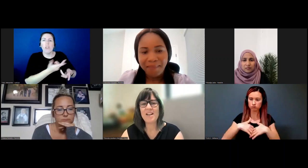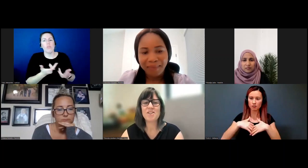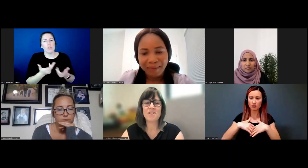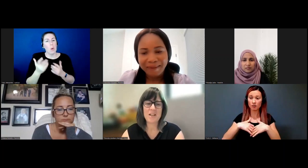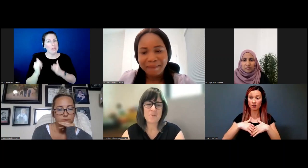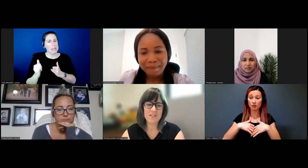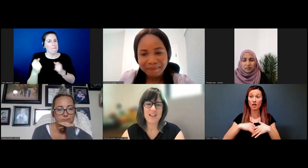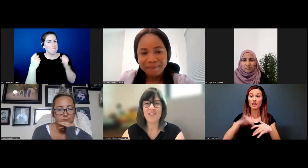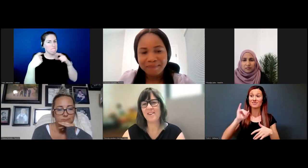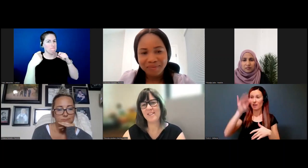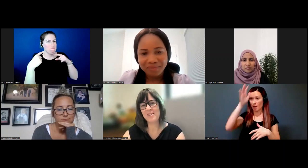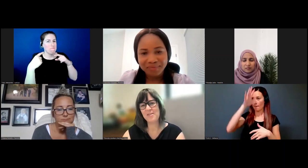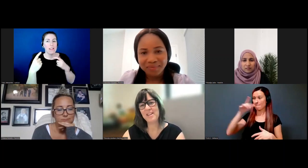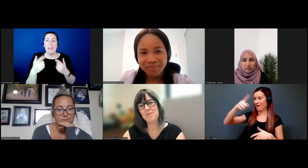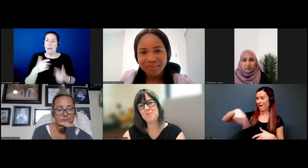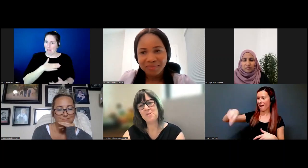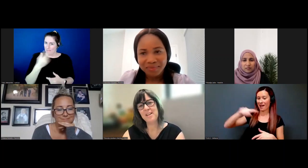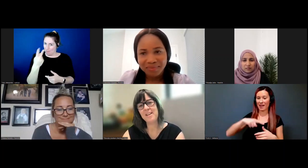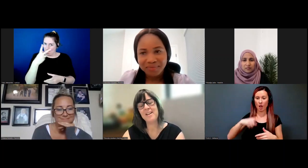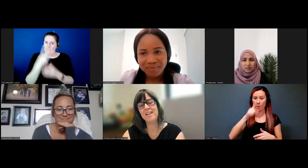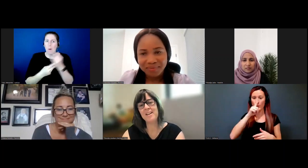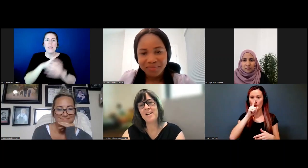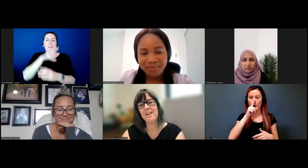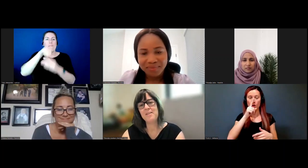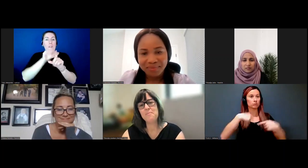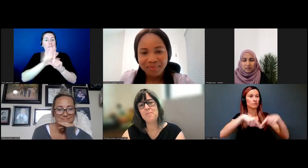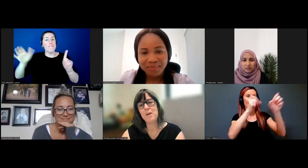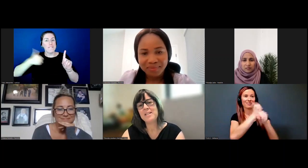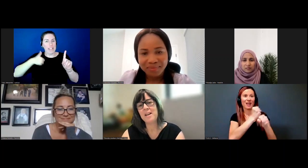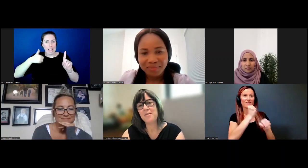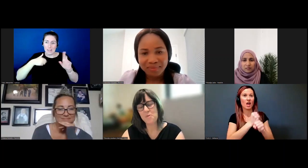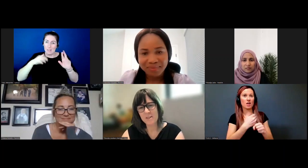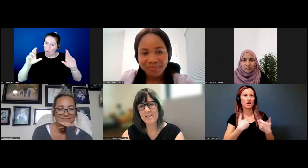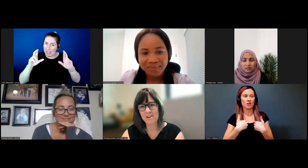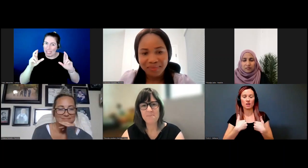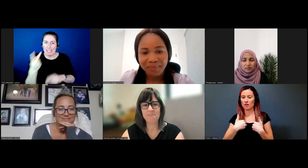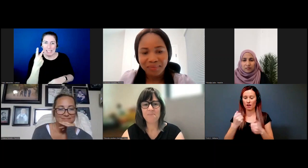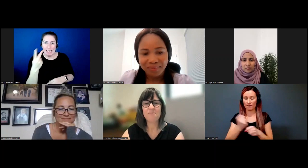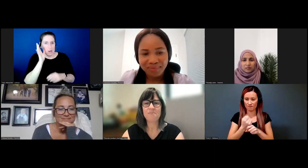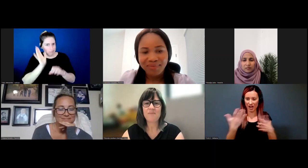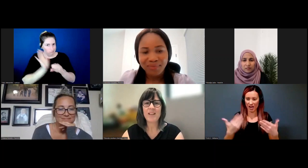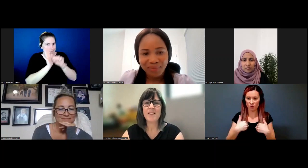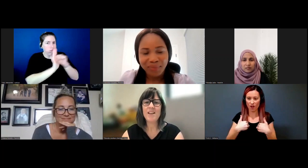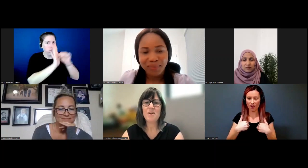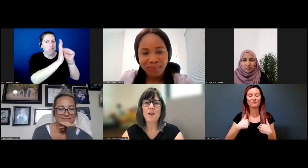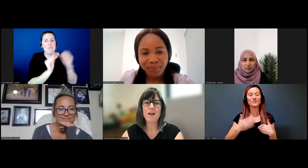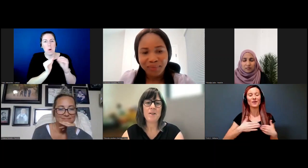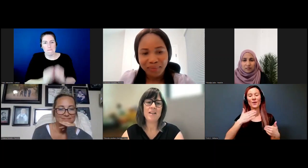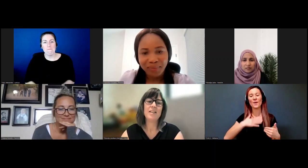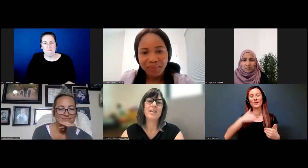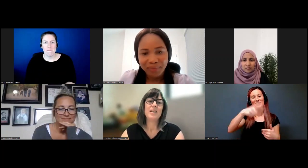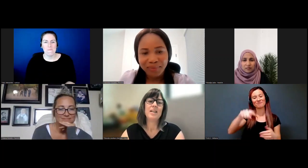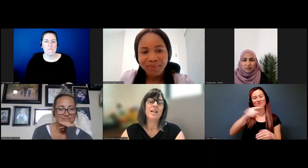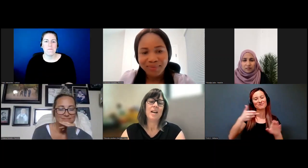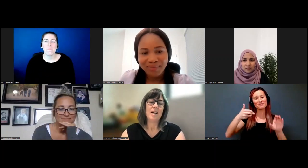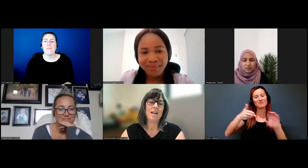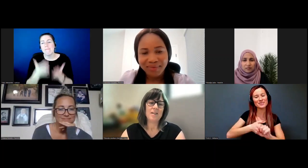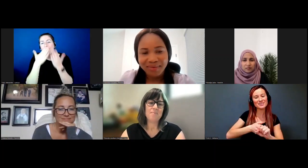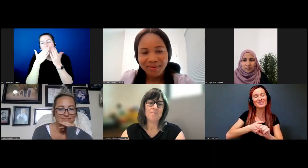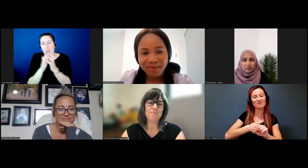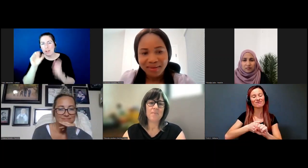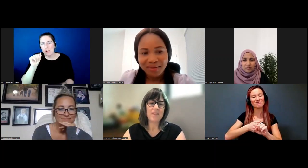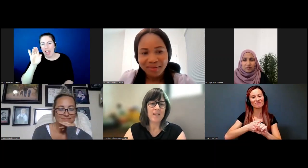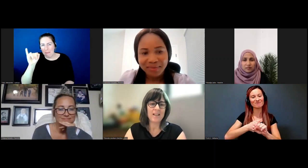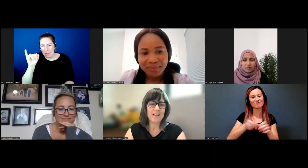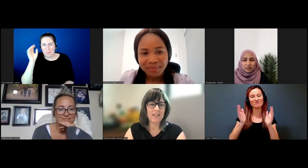at the national table together, so we can hopefully raise that voice there. Thank you, Abby.